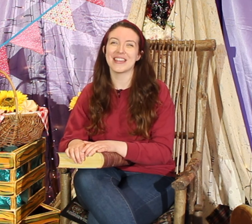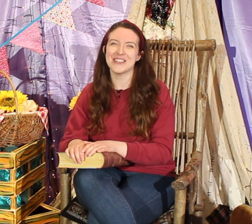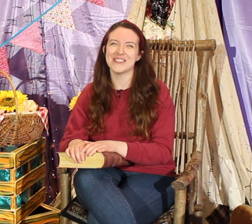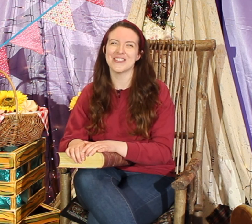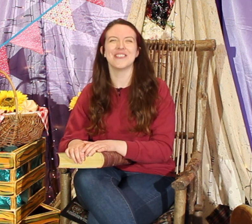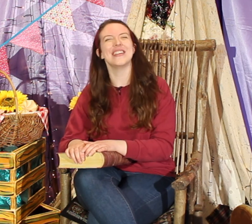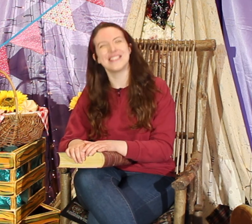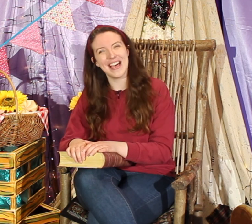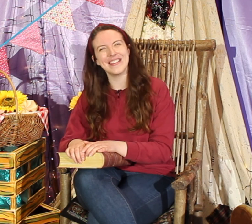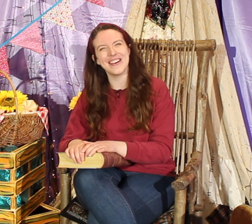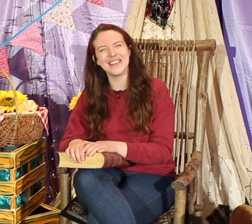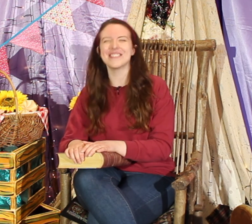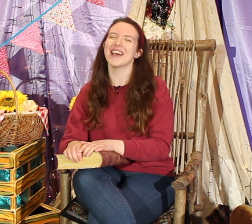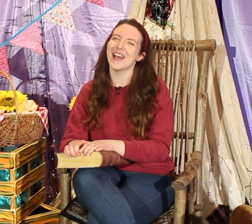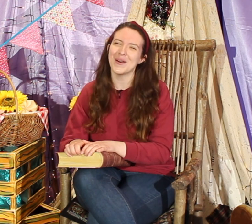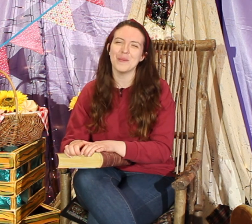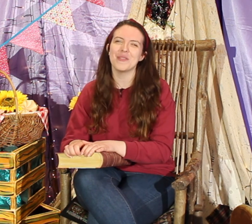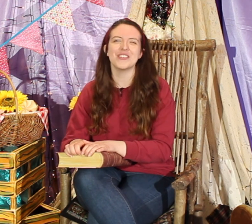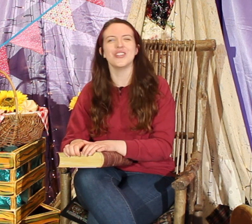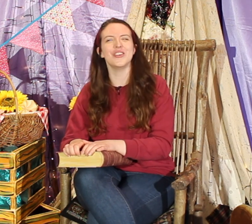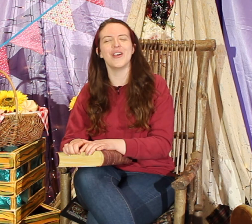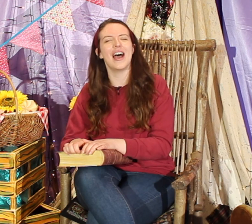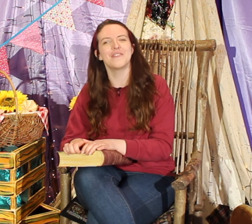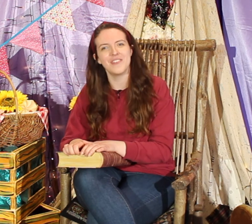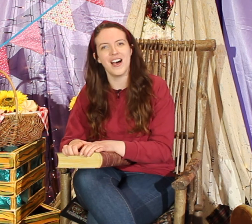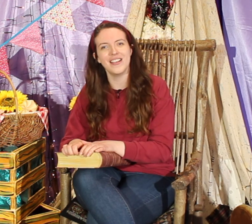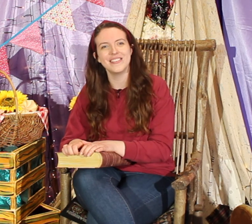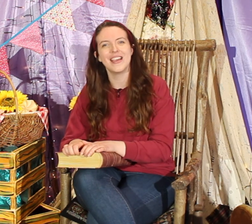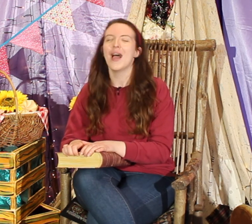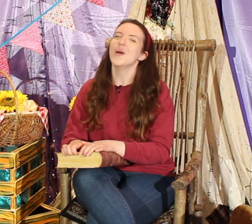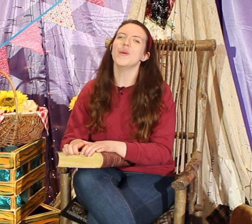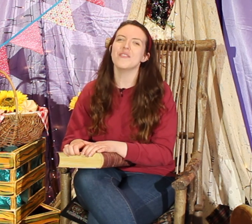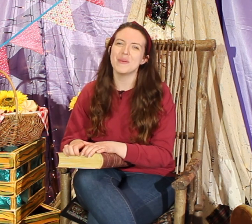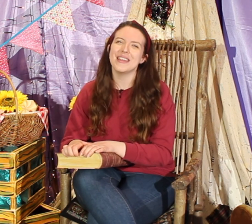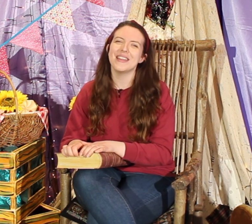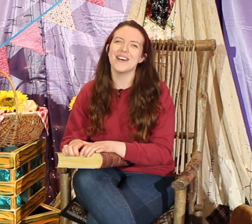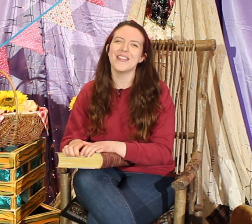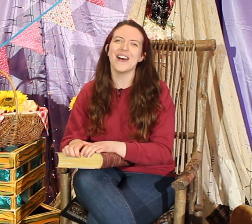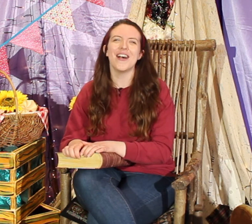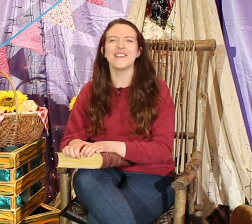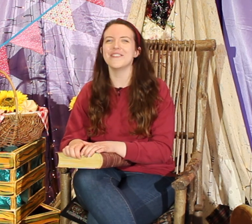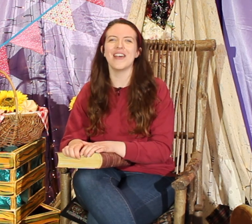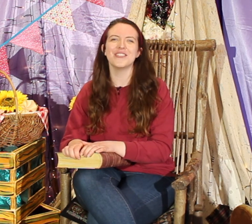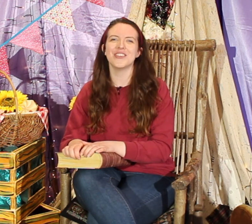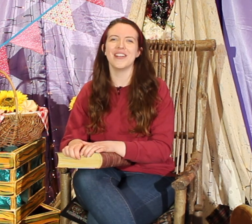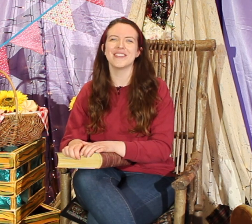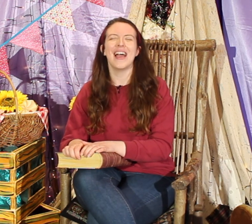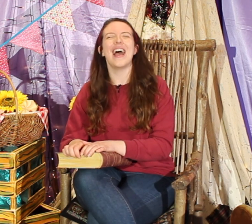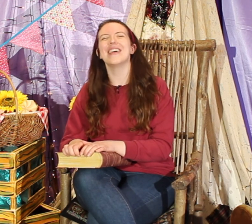you, storytellers. I hope that you had fun. We've been on our adventure